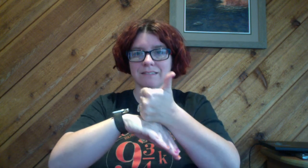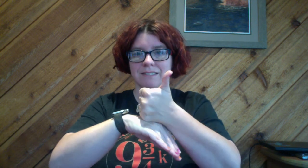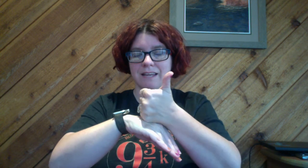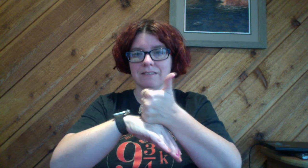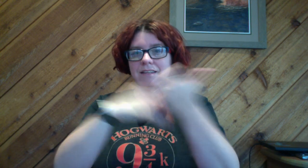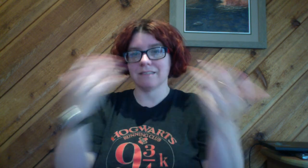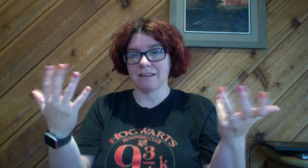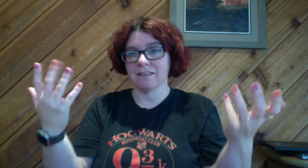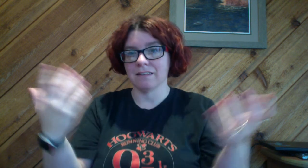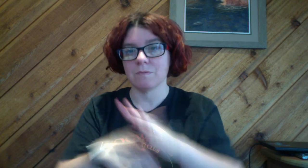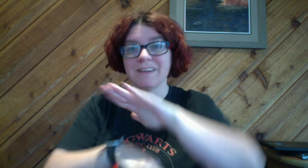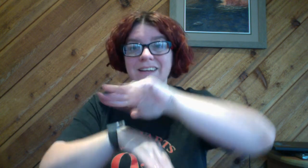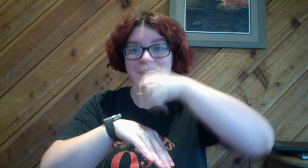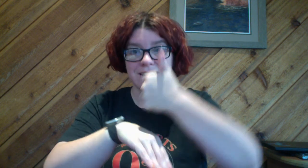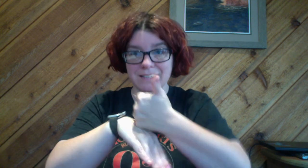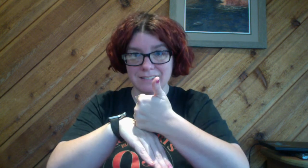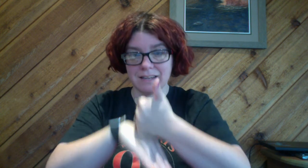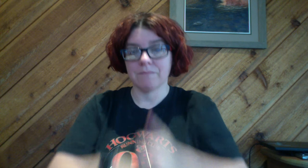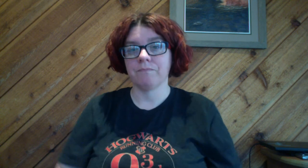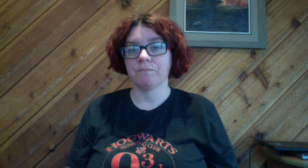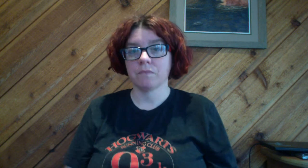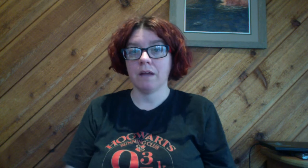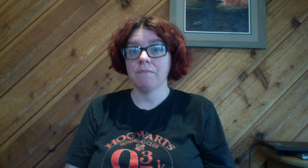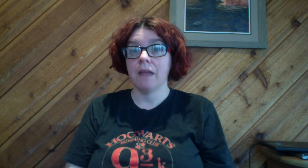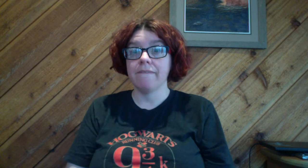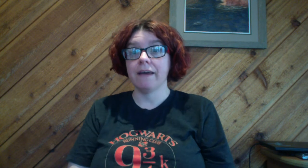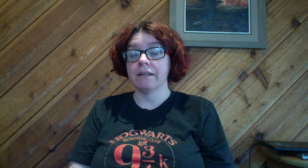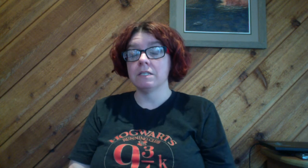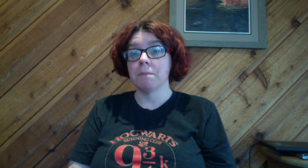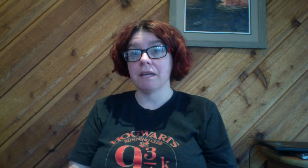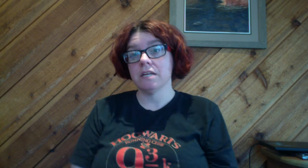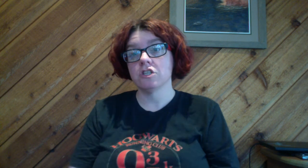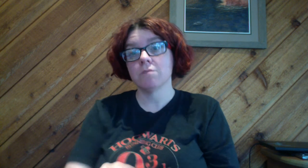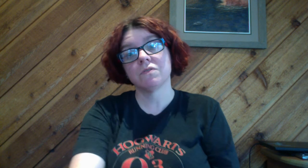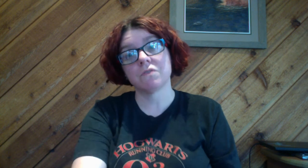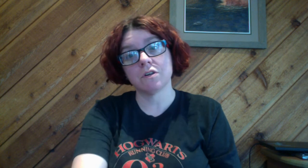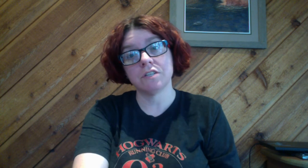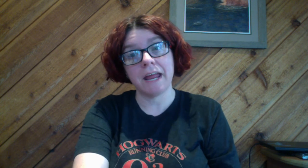Set. That's not on the list, but set. Okay. And that is the baking terms for today.